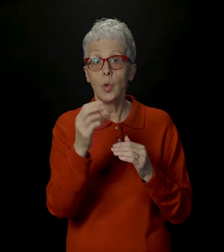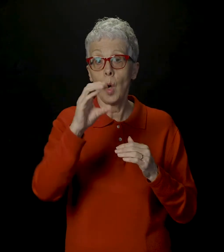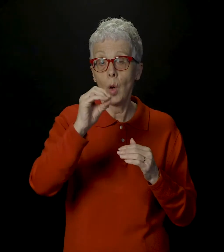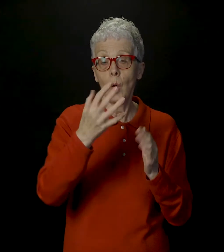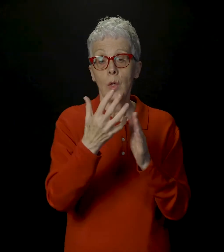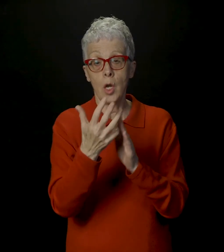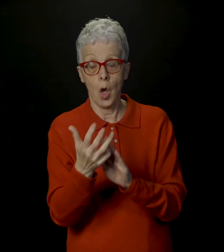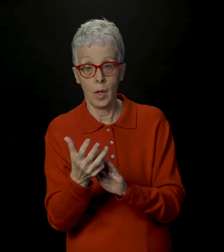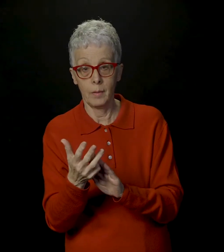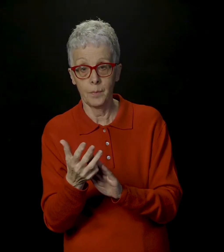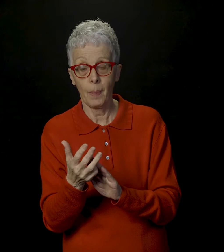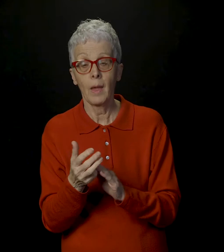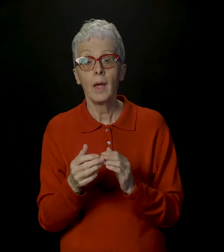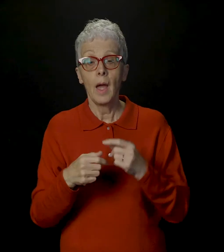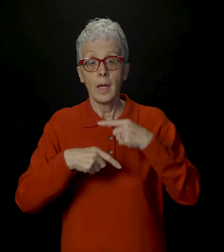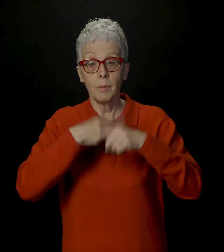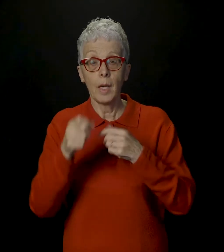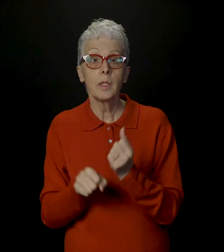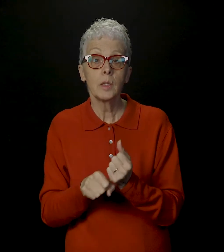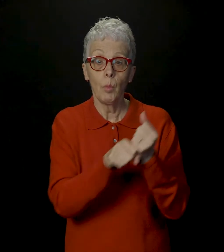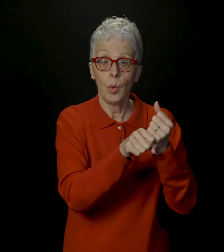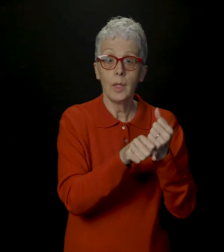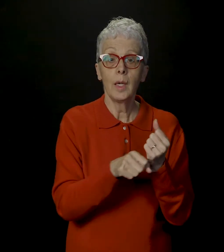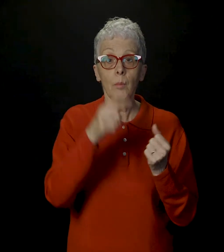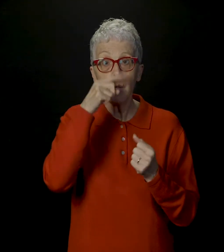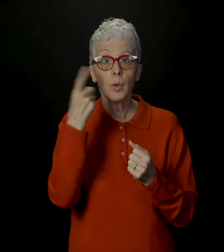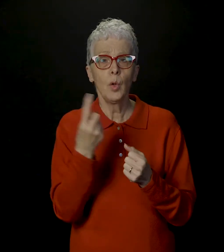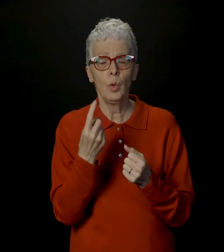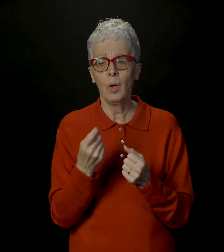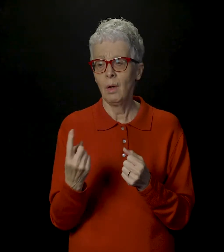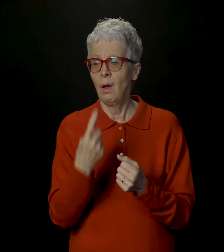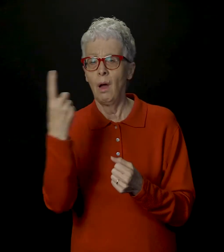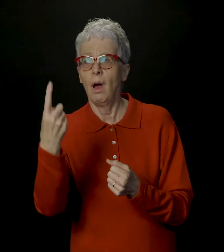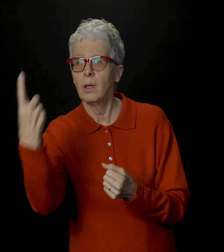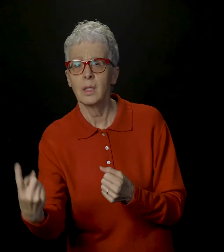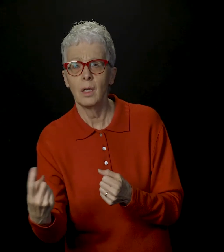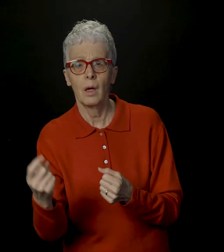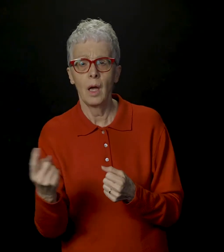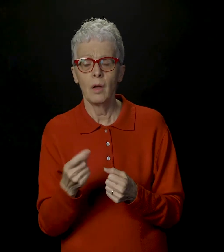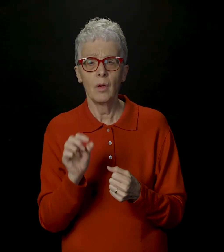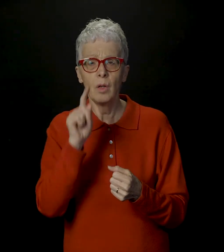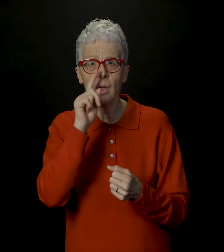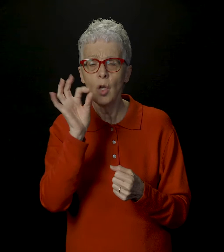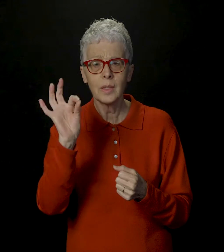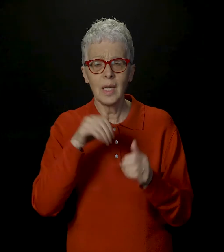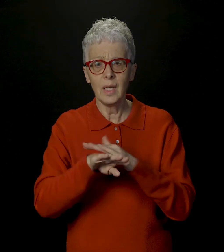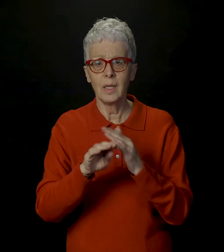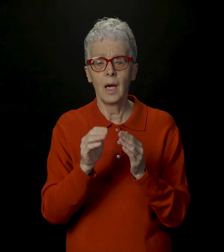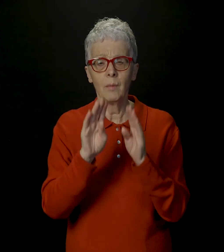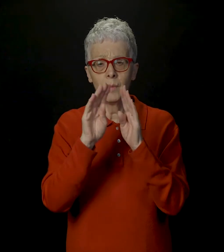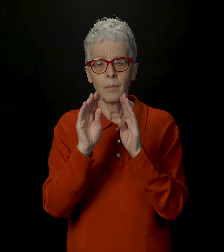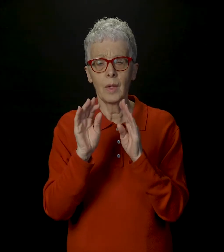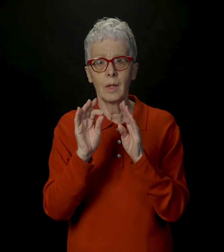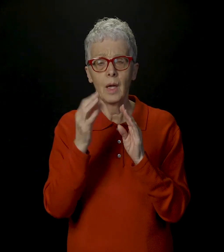programs and services Revolve around the idea of supporting Those that are socially isolated Disadvantaged and marginalised While also